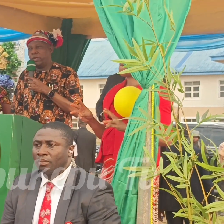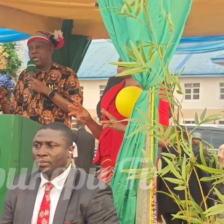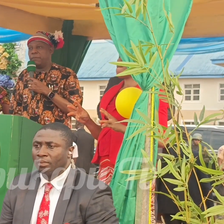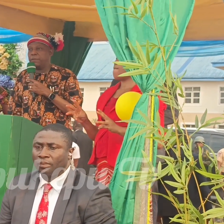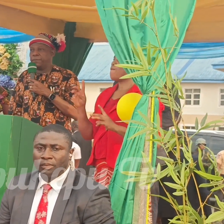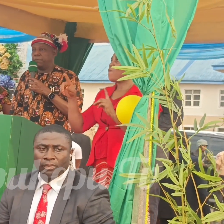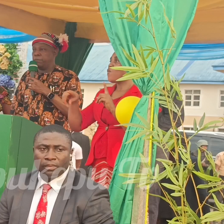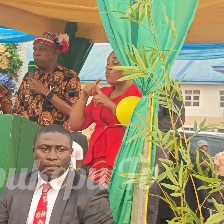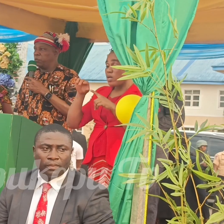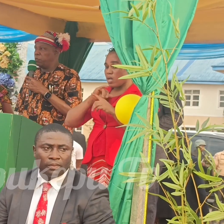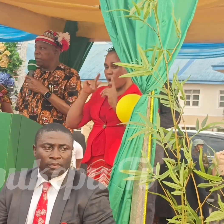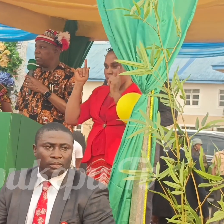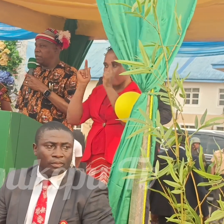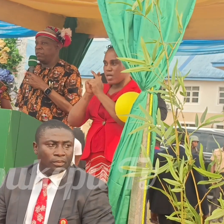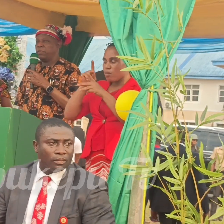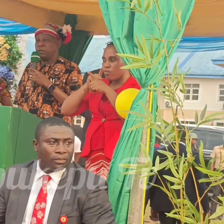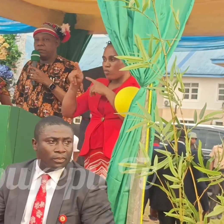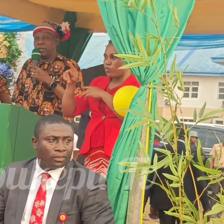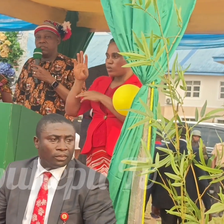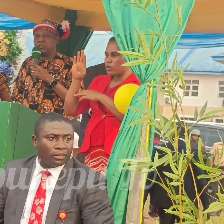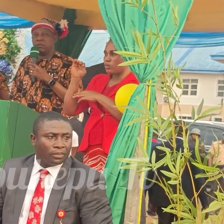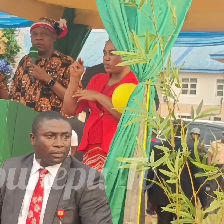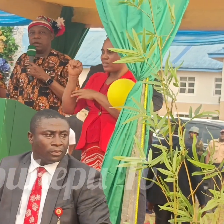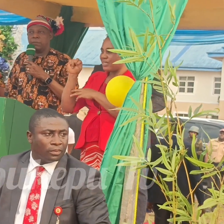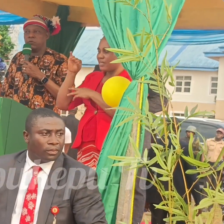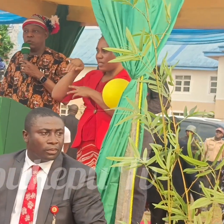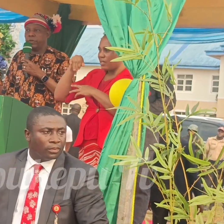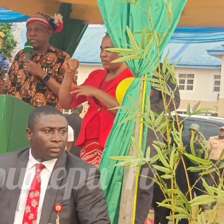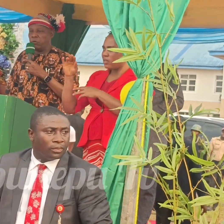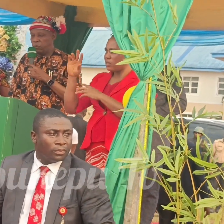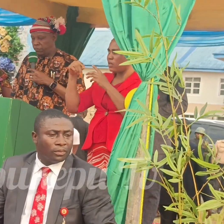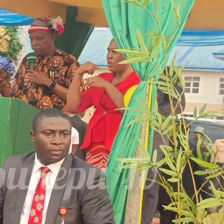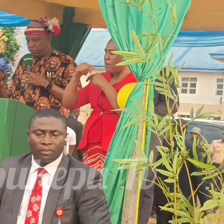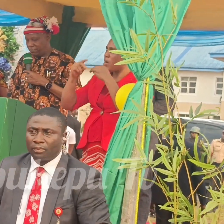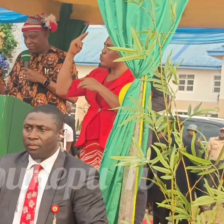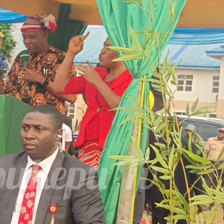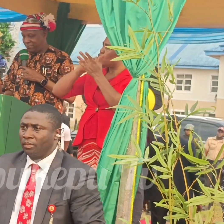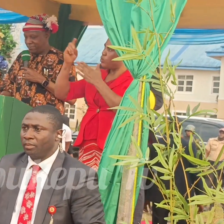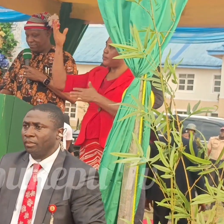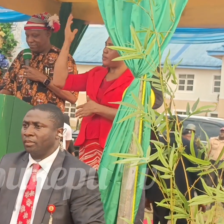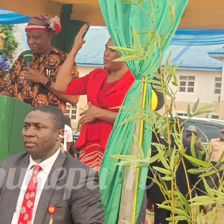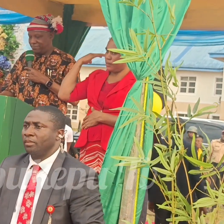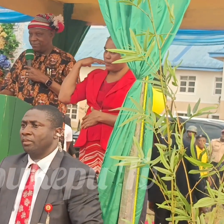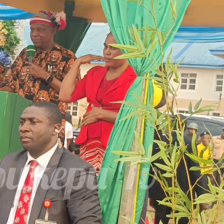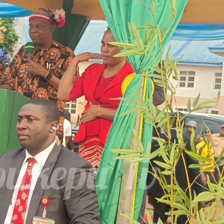When I met Professor Bad Naji about 2 weeks ago,